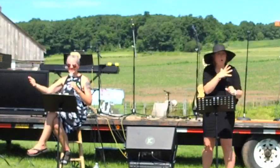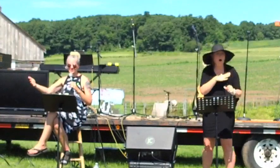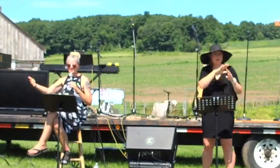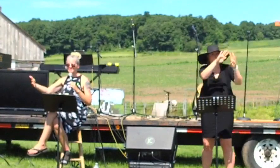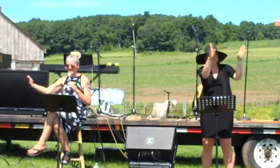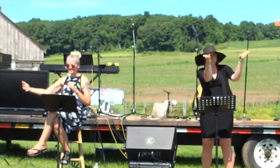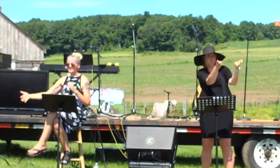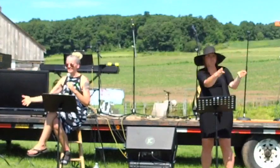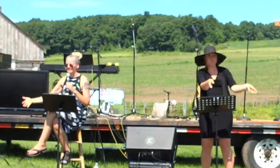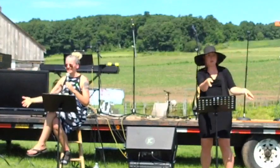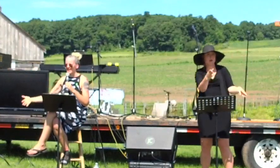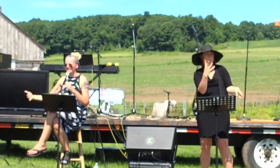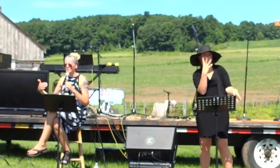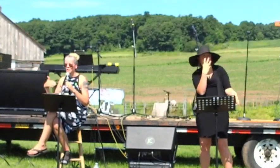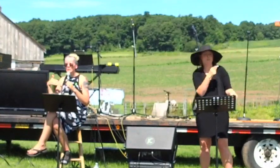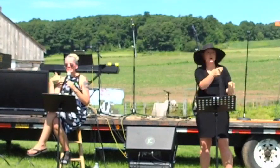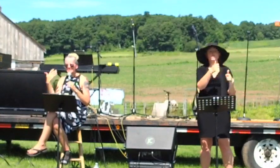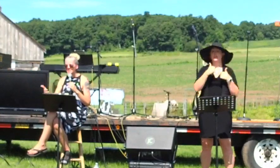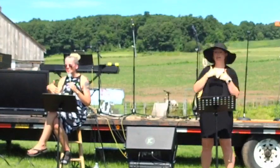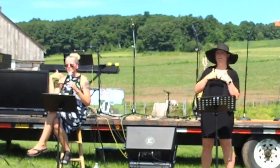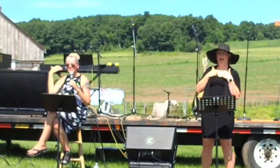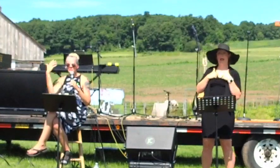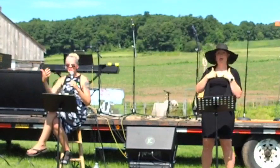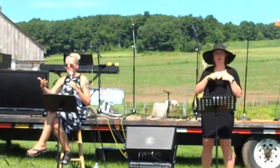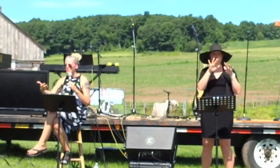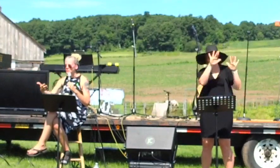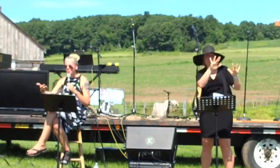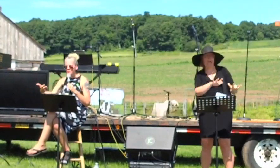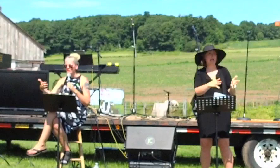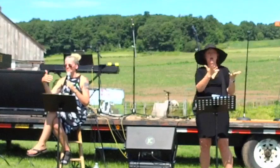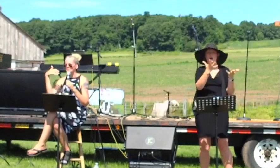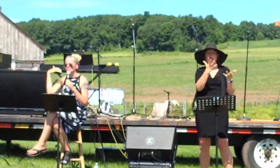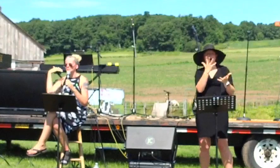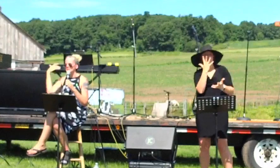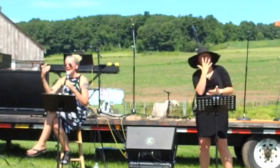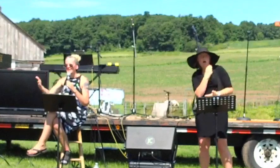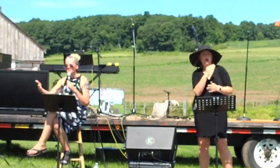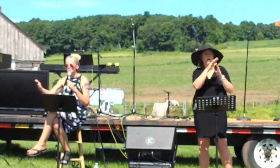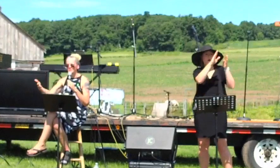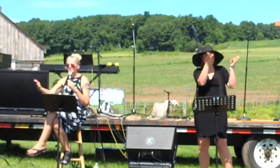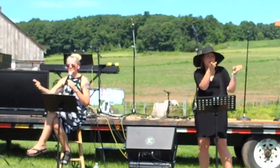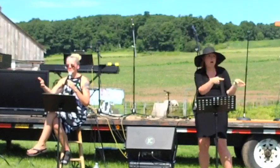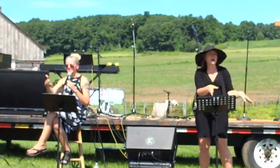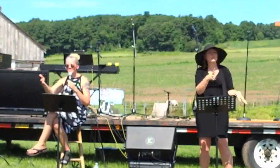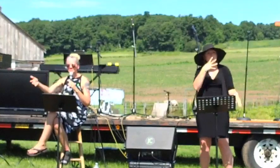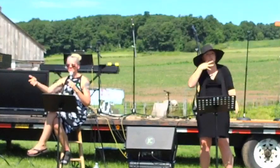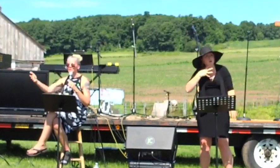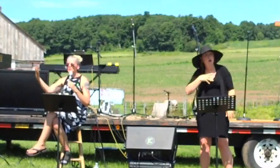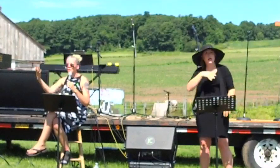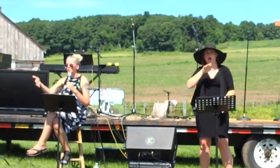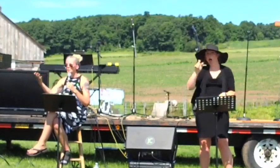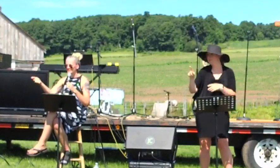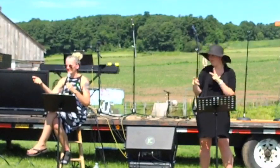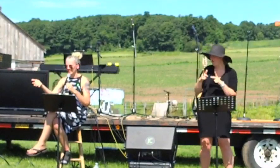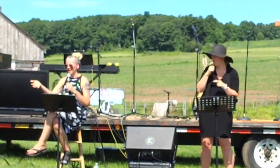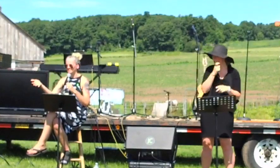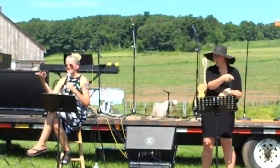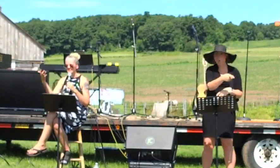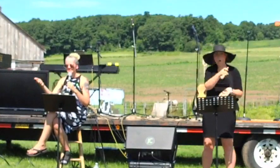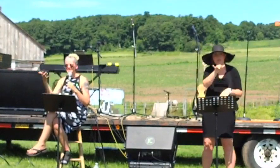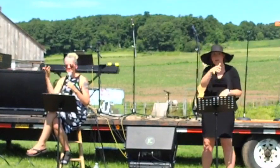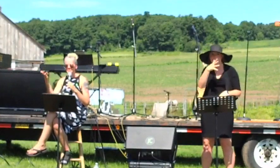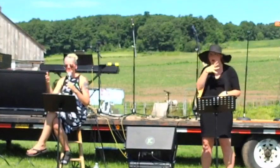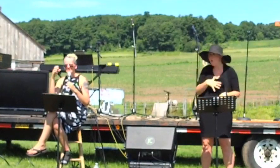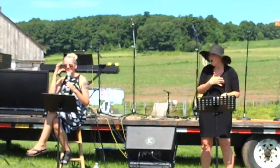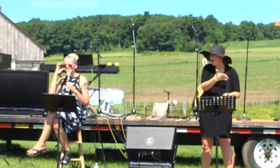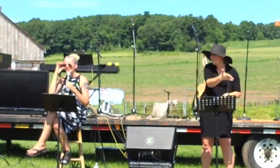her. She's actually bathing. And so he sees her, he says, she's so incredibly beautiful. He asks one of his people, who is that? And